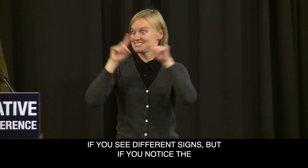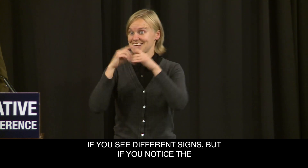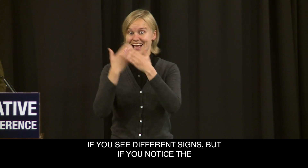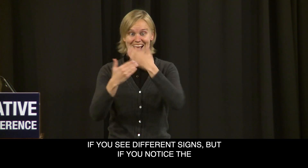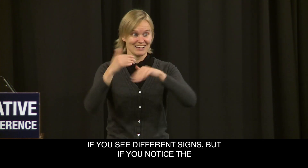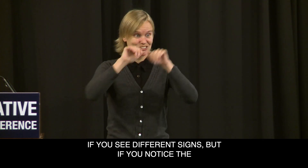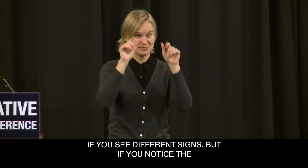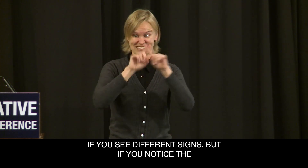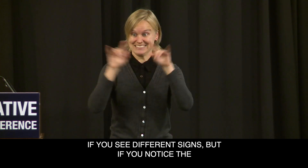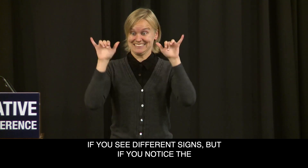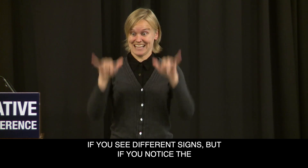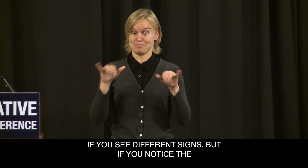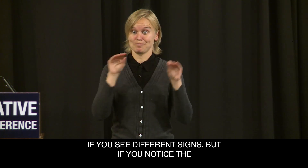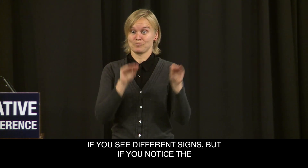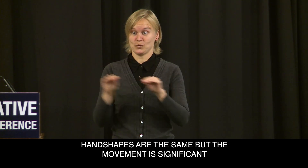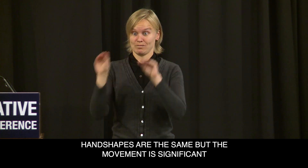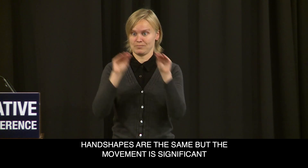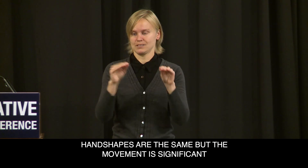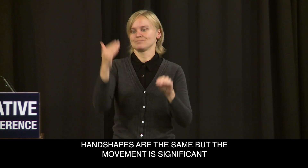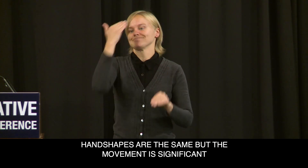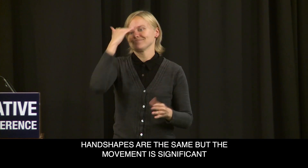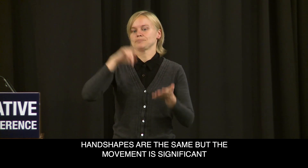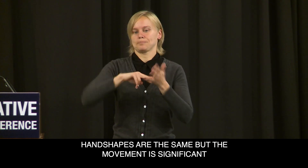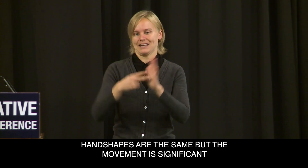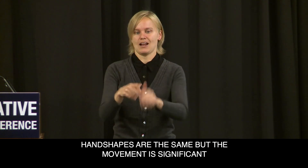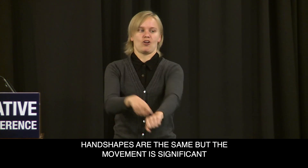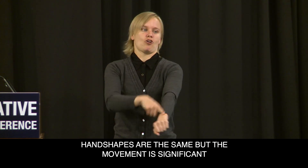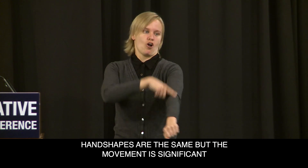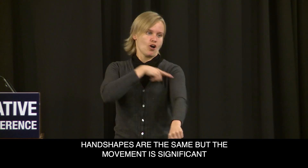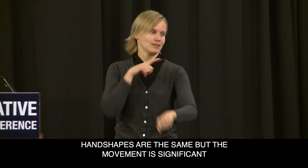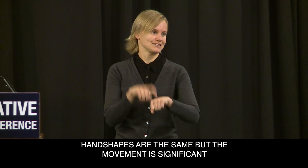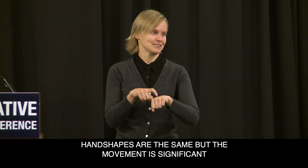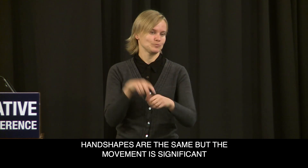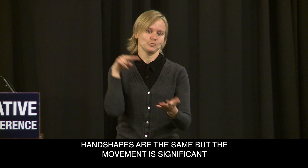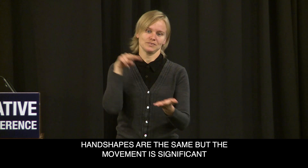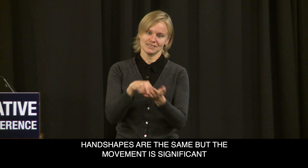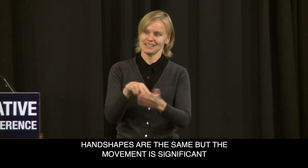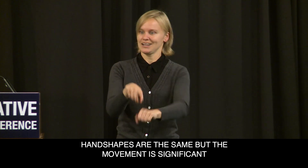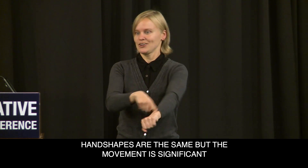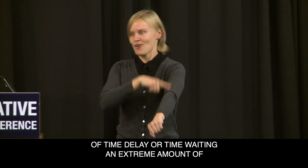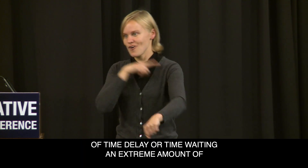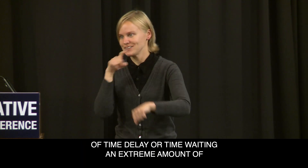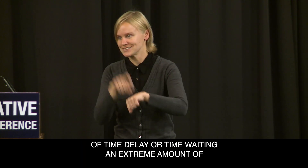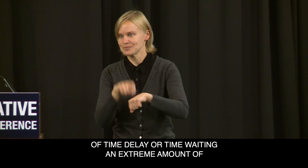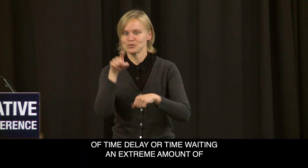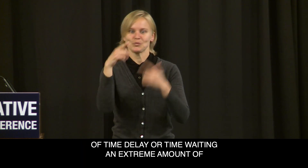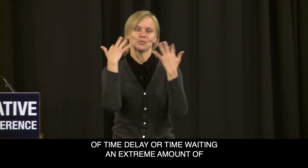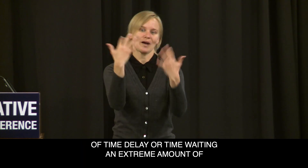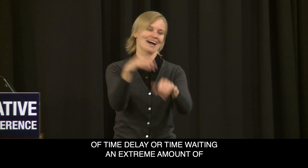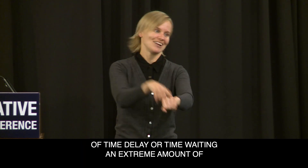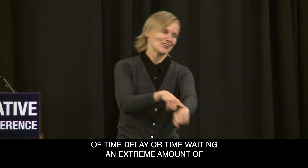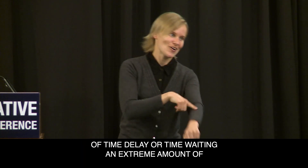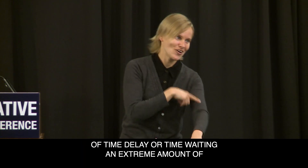different signs, but if you notice the hand shape are the same, but the movement is significant of time delay or time waiting,